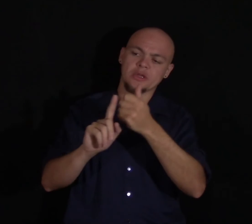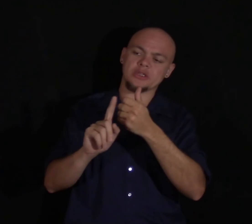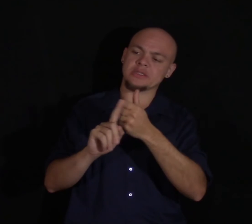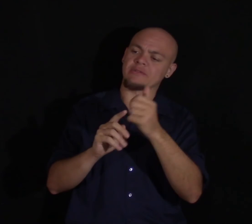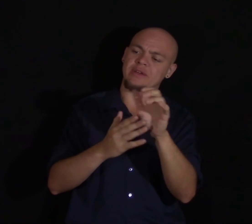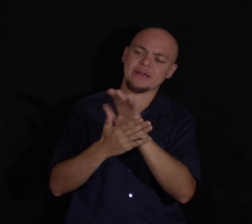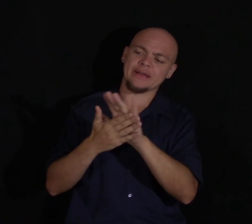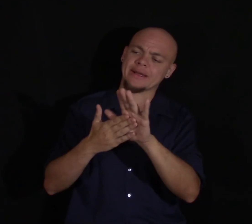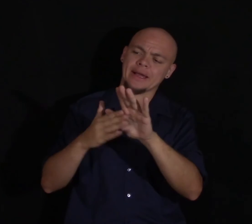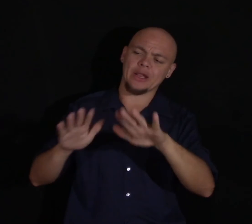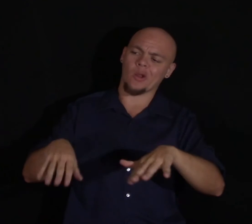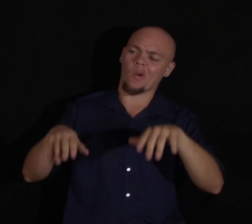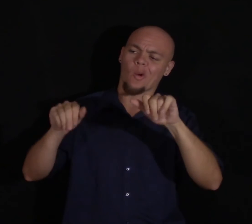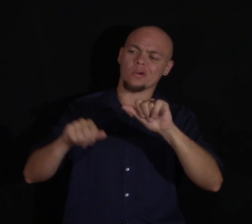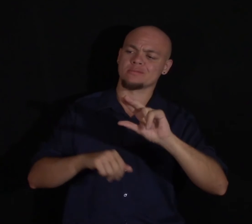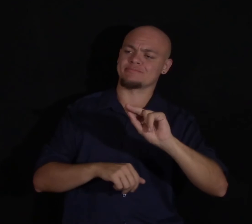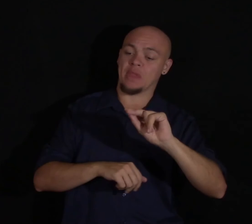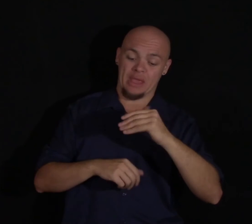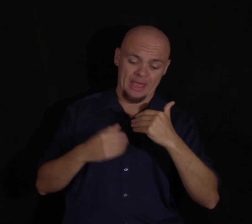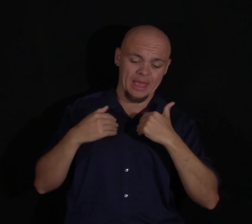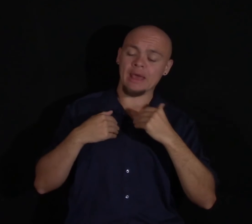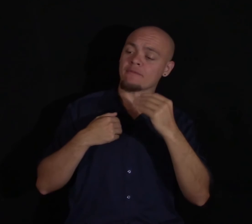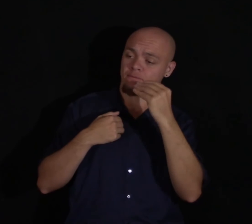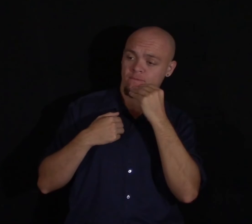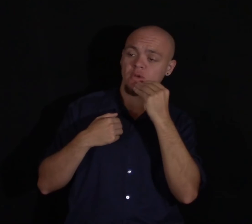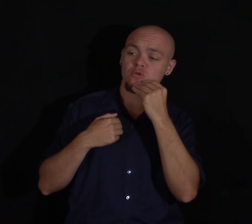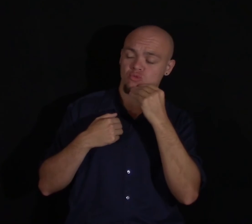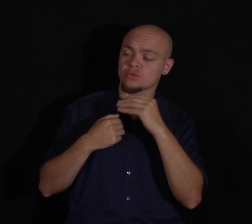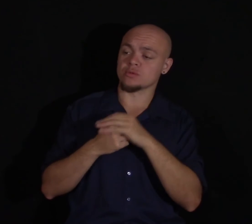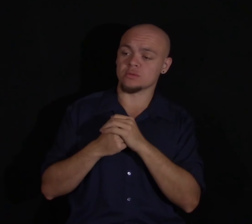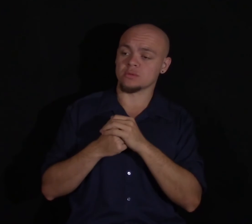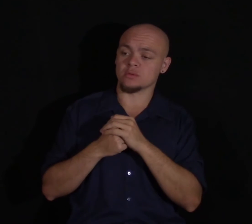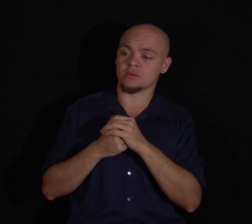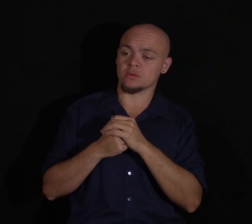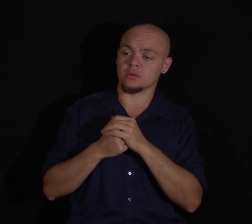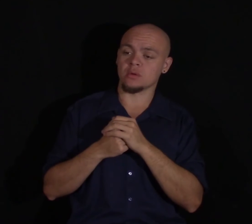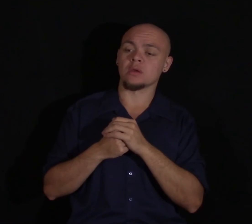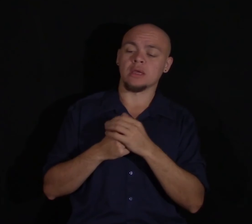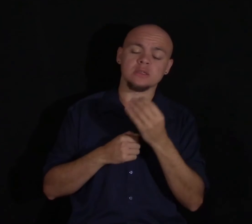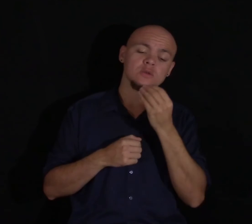host. I have food. It is warmth and rest only that I need."